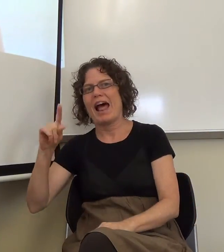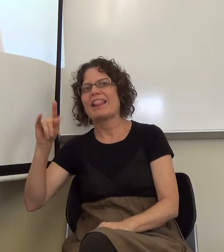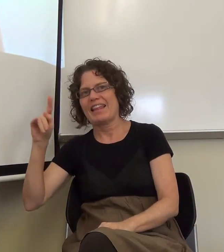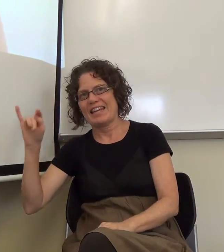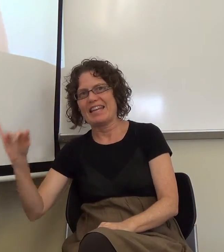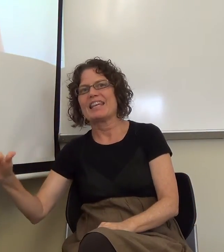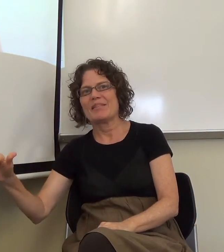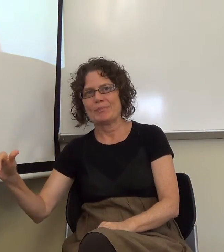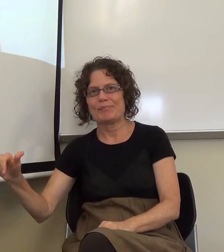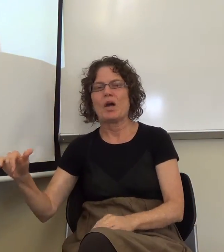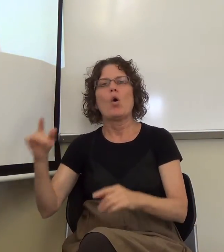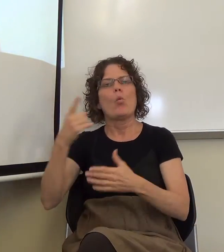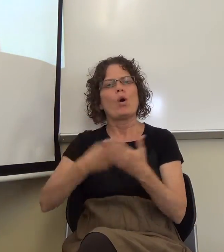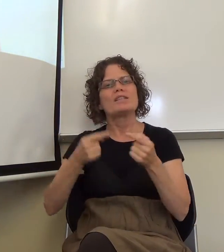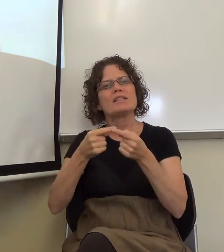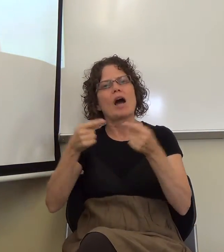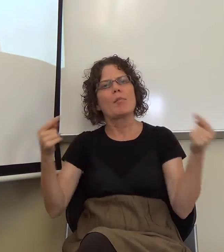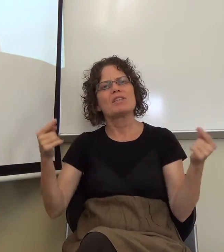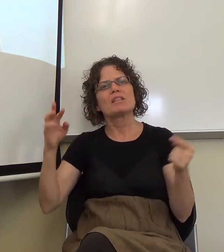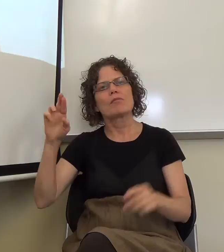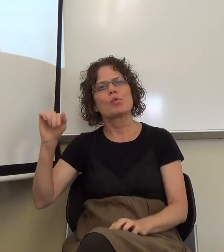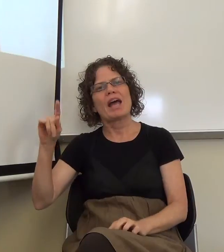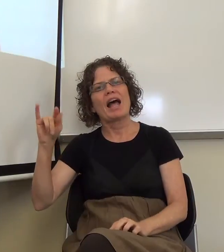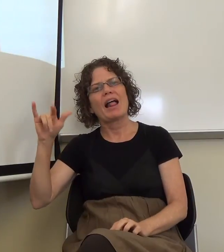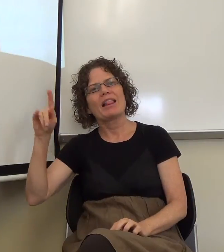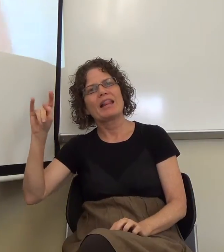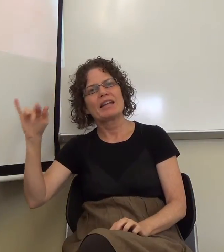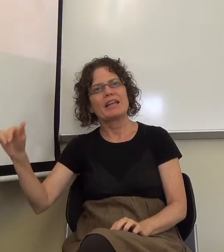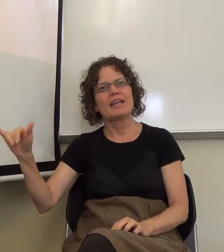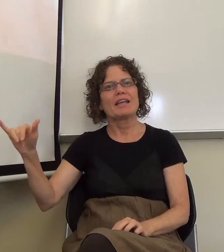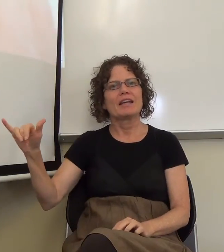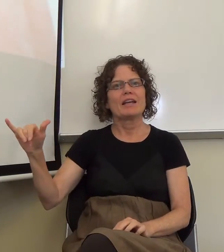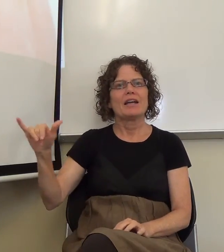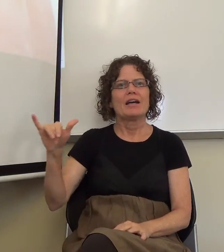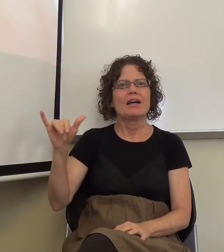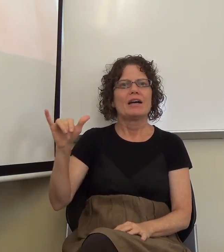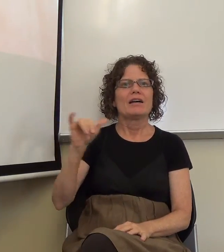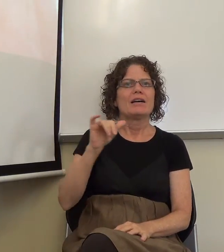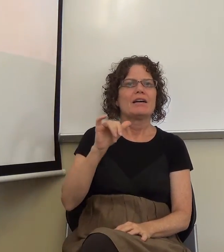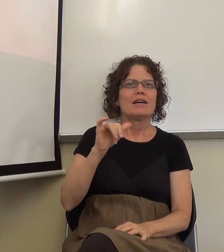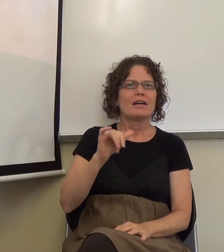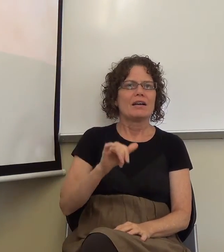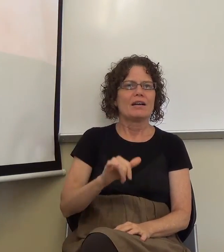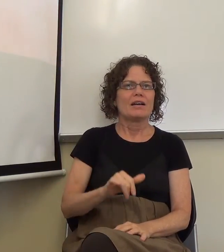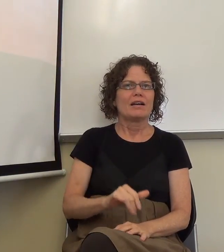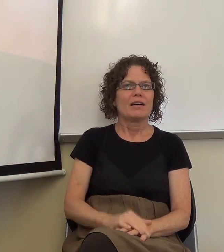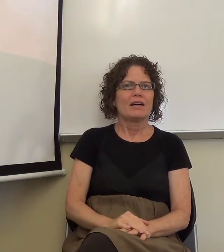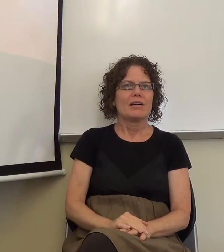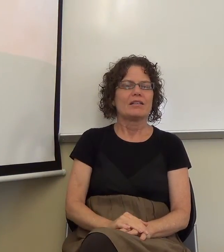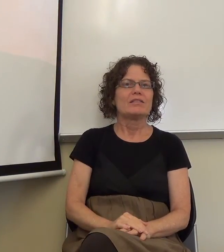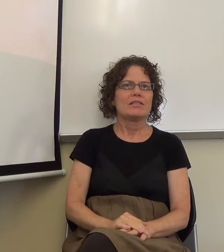the opposite of reality? Not Fake, real. not Yeah. So,